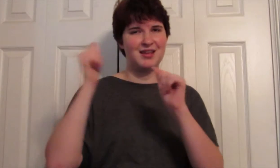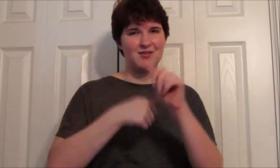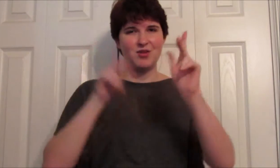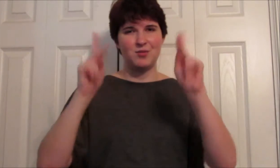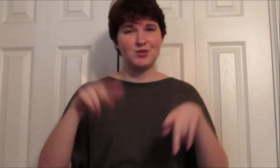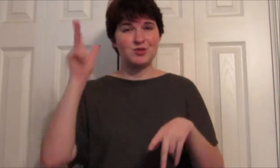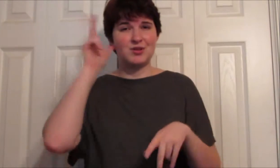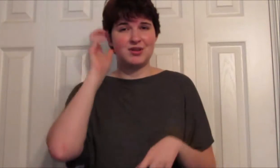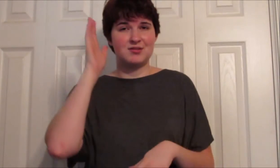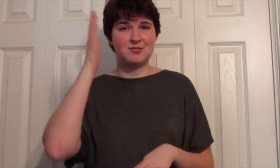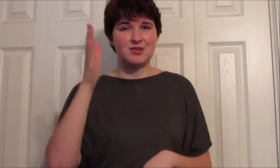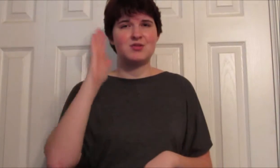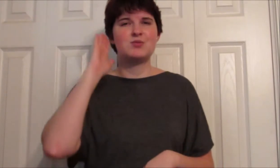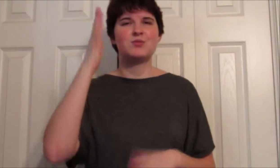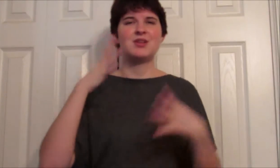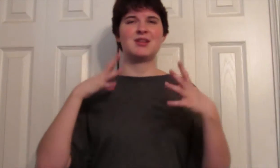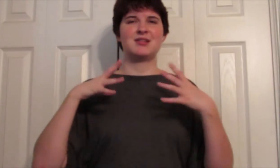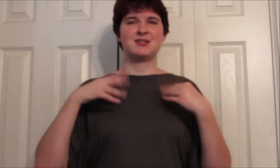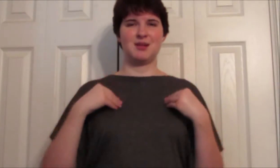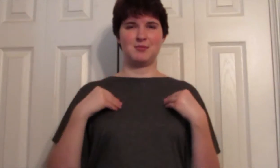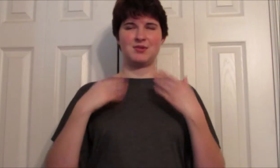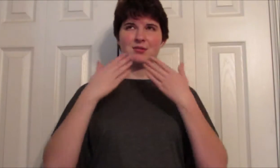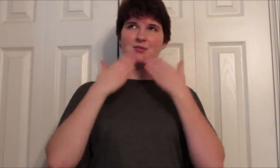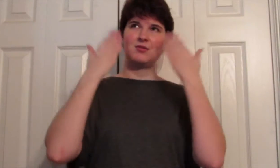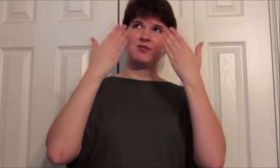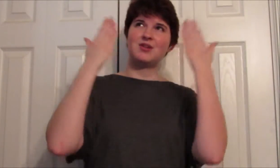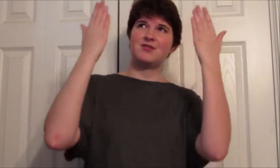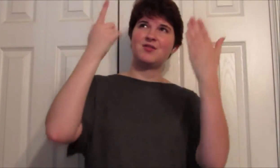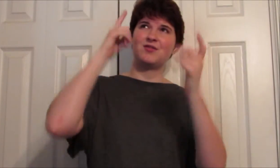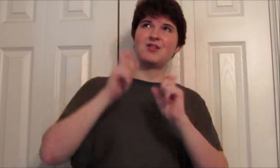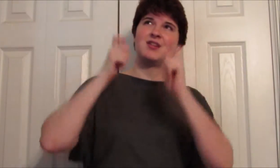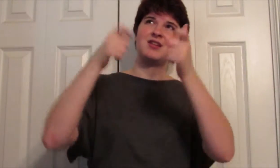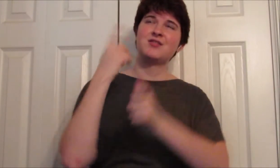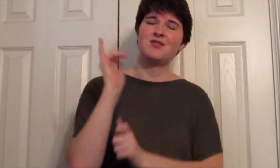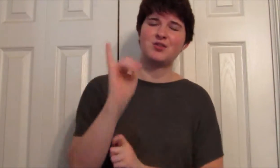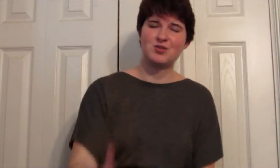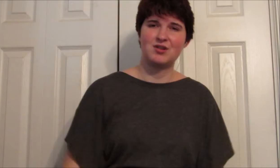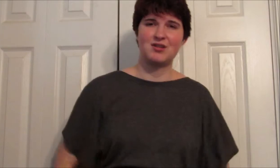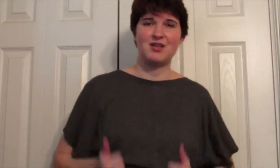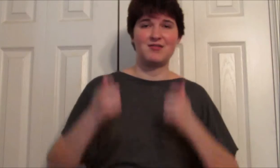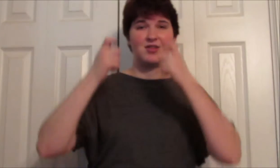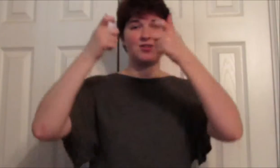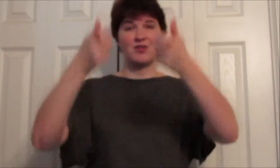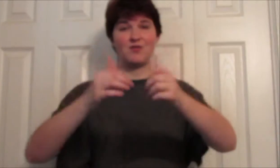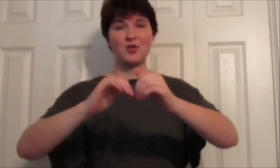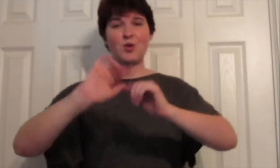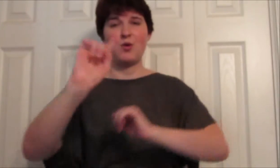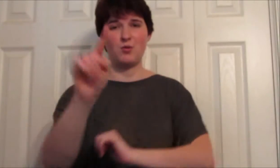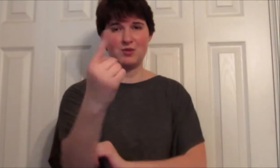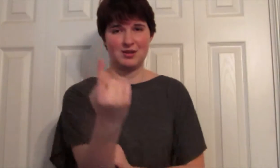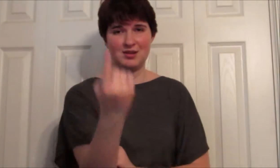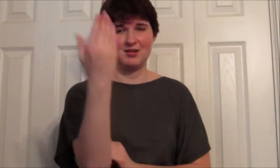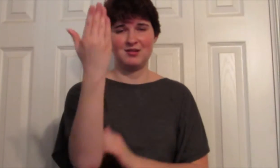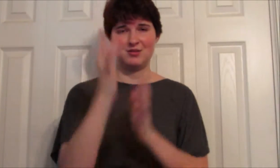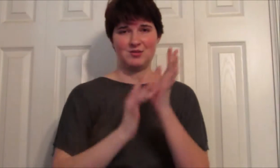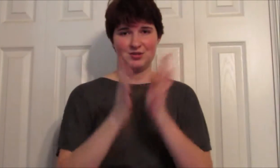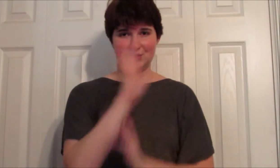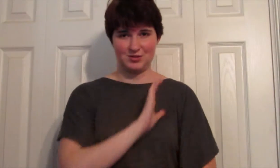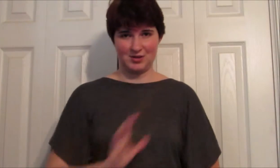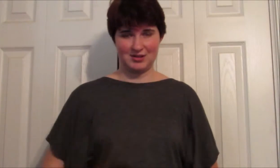accept and be grateful for the gift of eternal life that is offered only through Jesus Christ. Now, what I'm about to say may